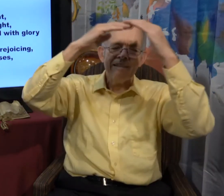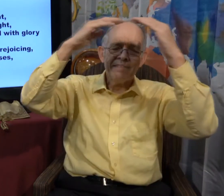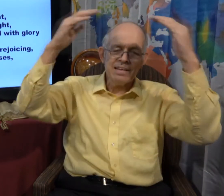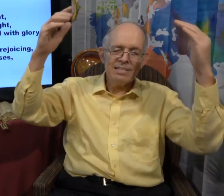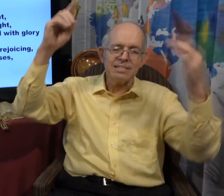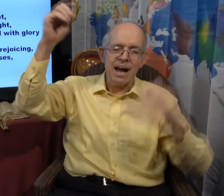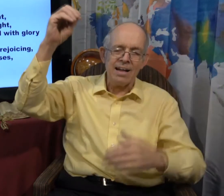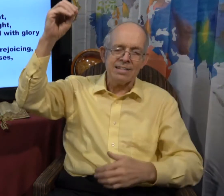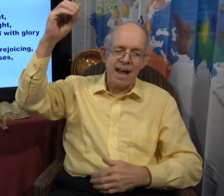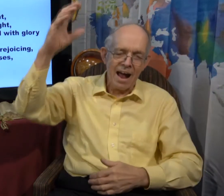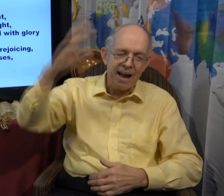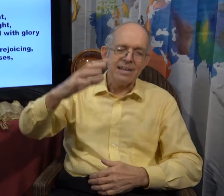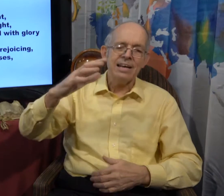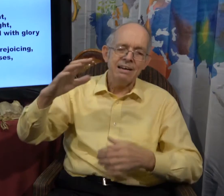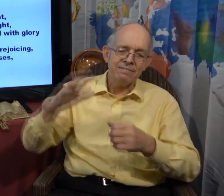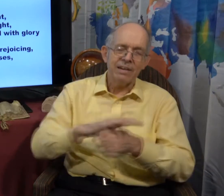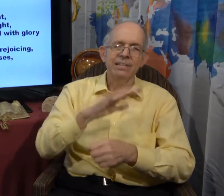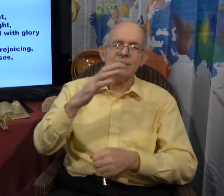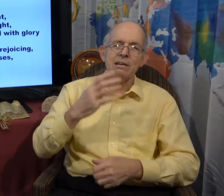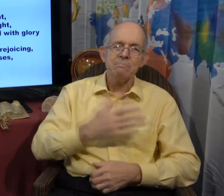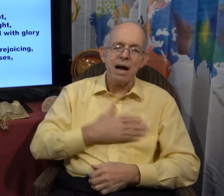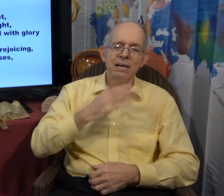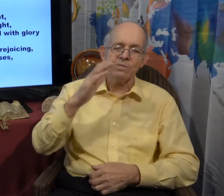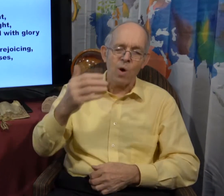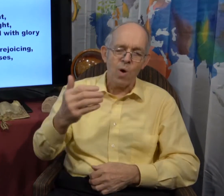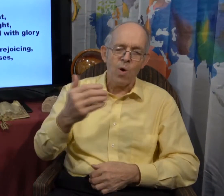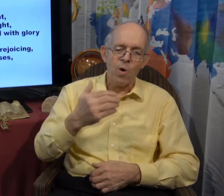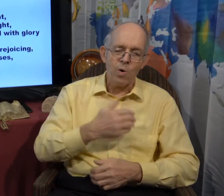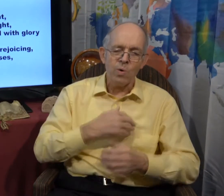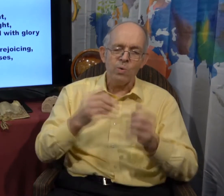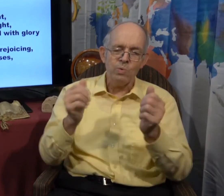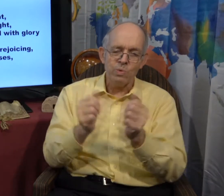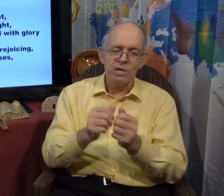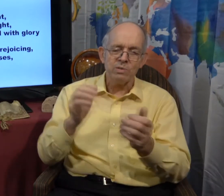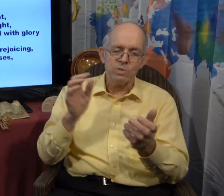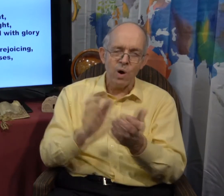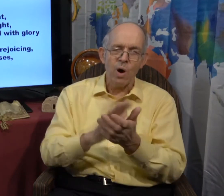Every sunlight, filling my soul with glory